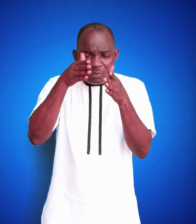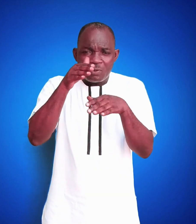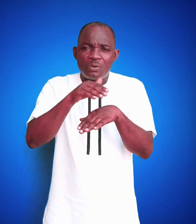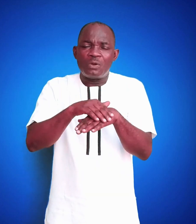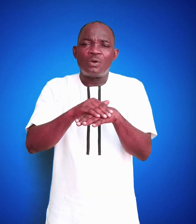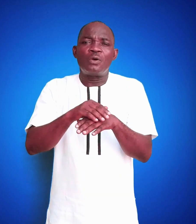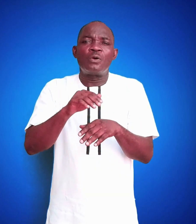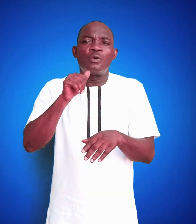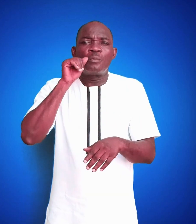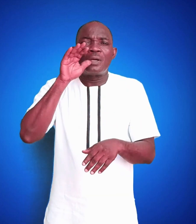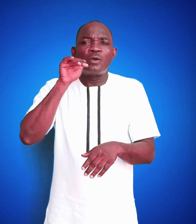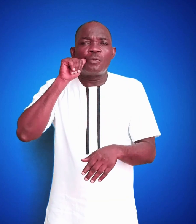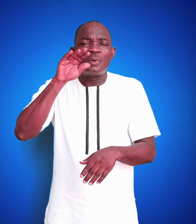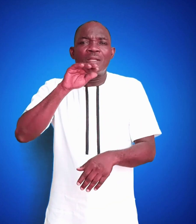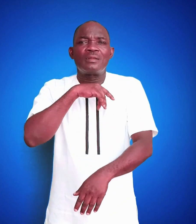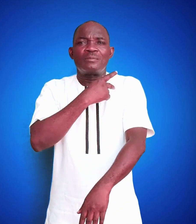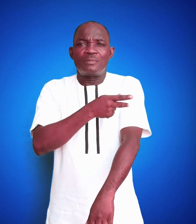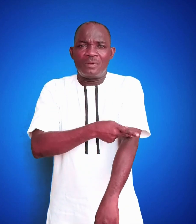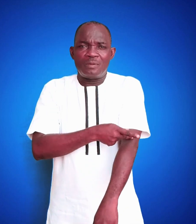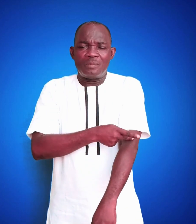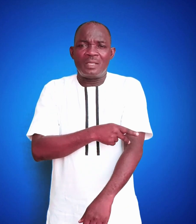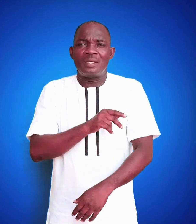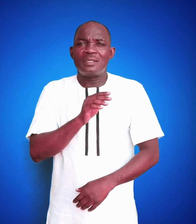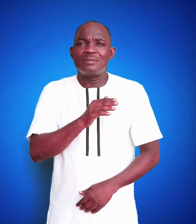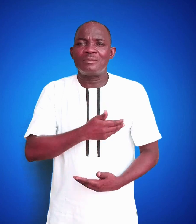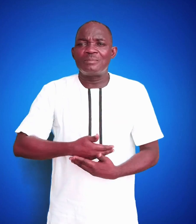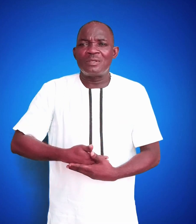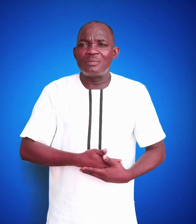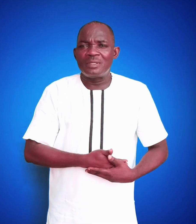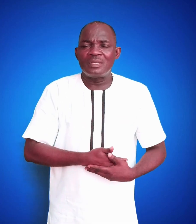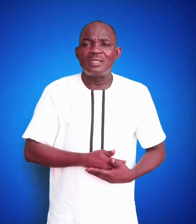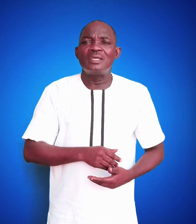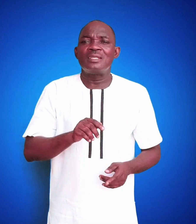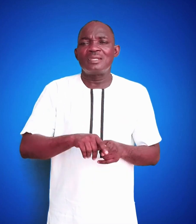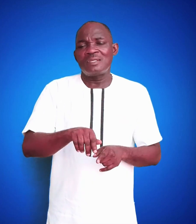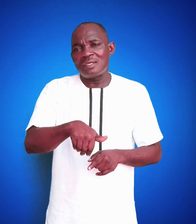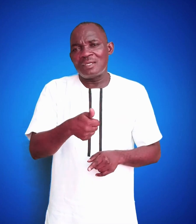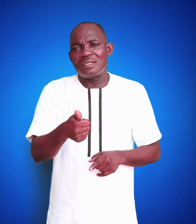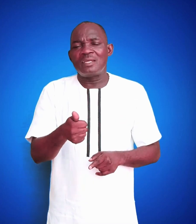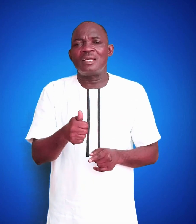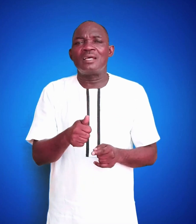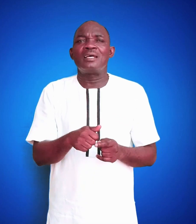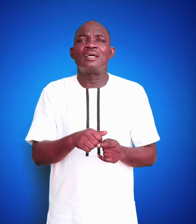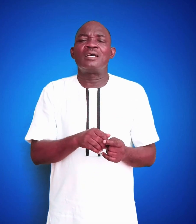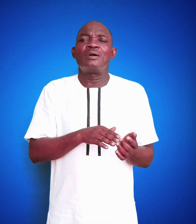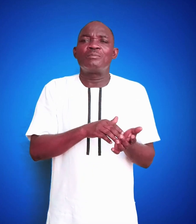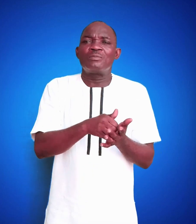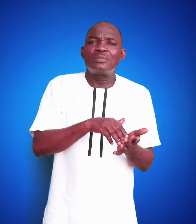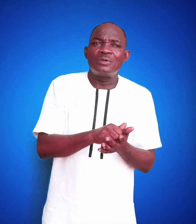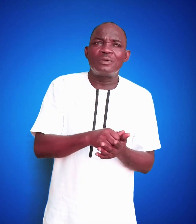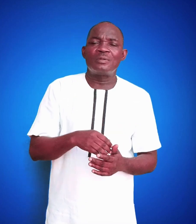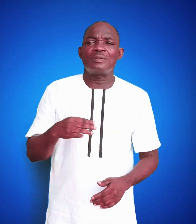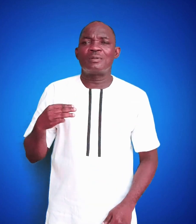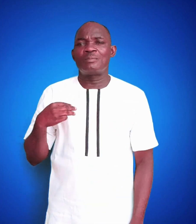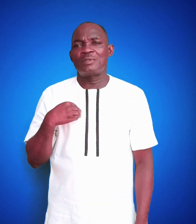on pregnant women, infants, and other disadvantaged members.